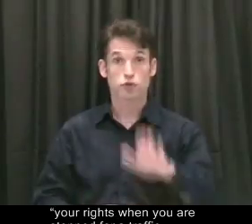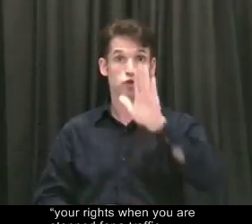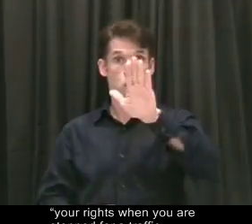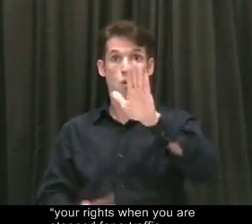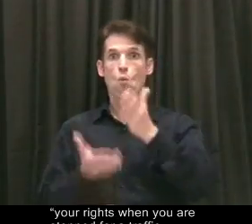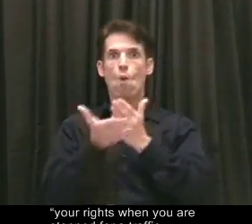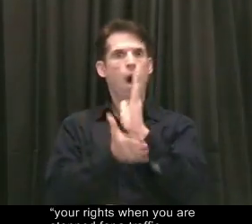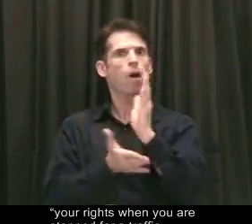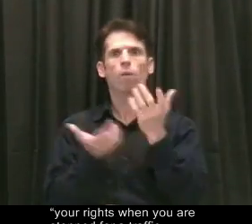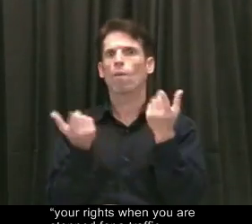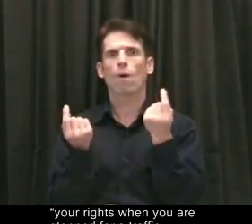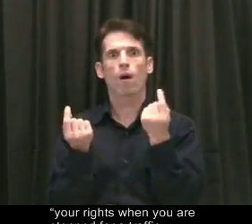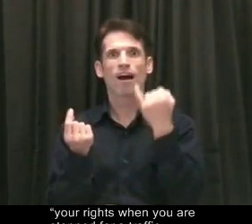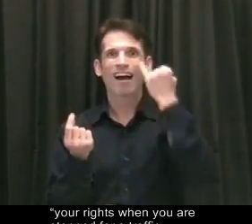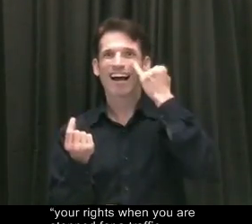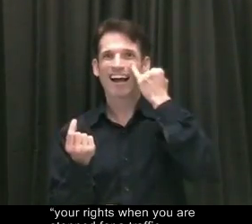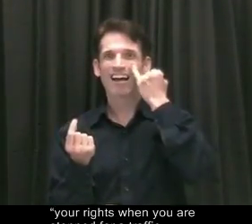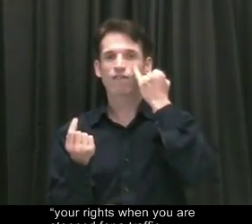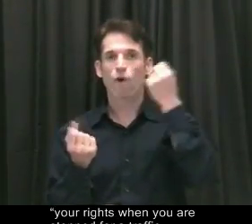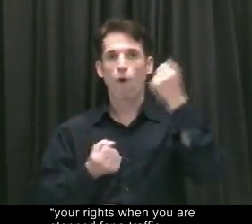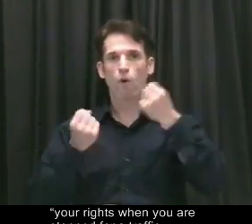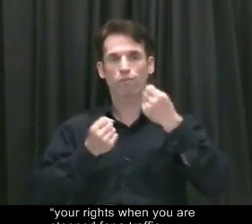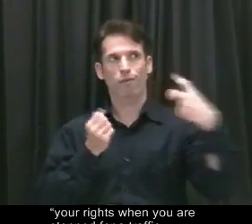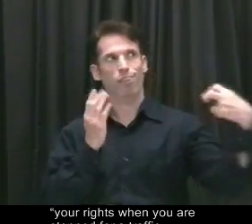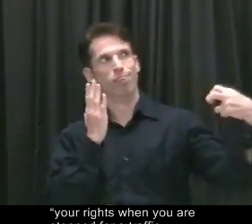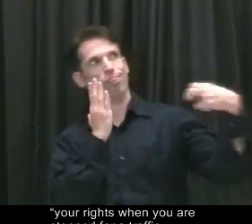your rights when you're stopped for a traffic violation,